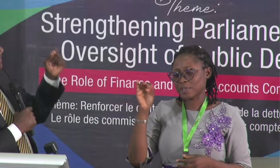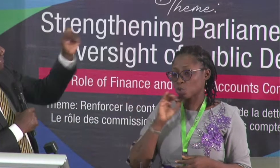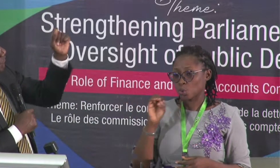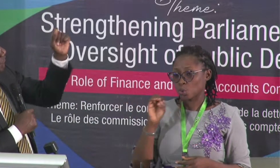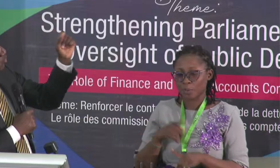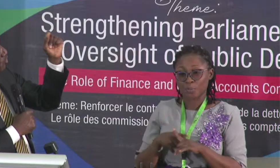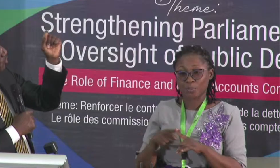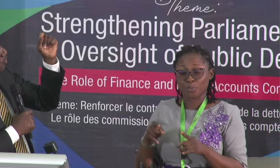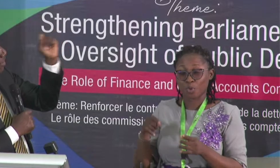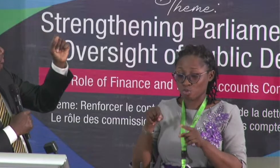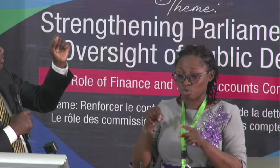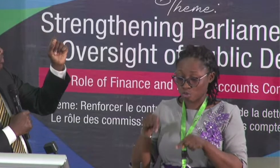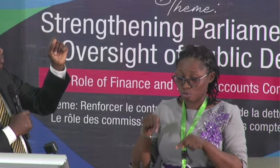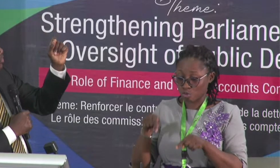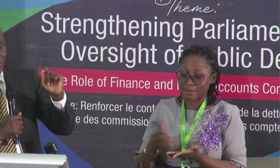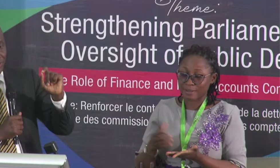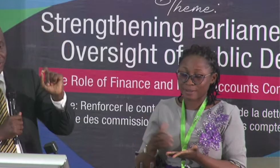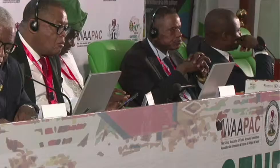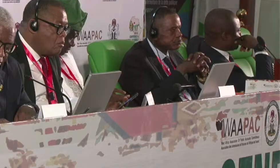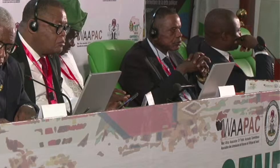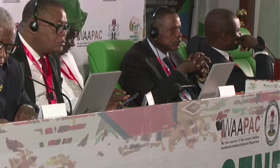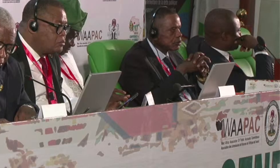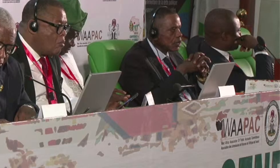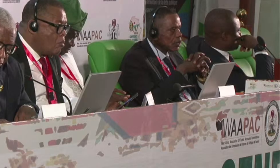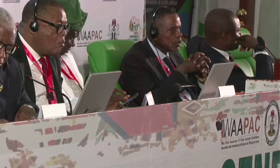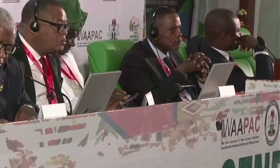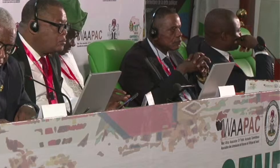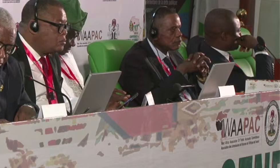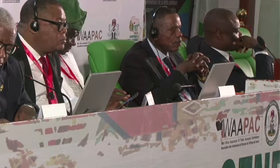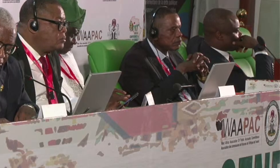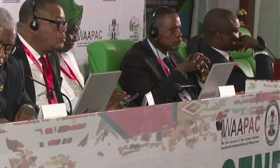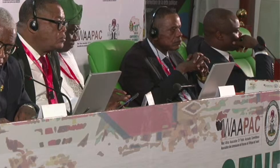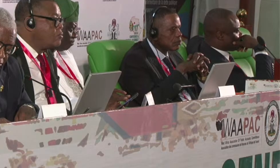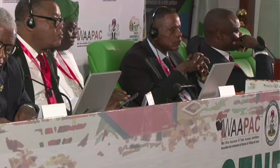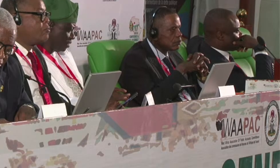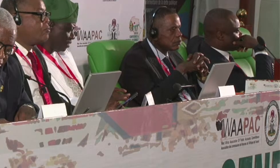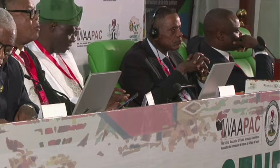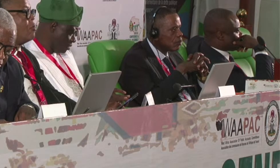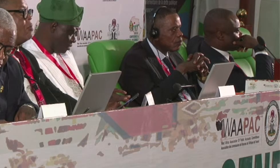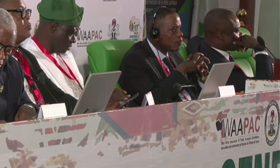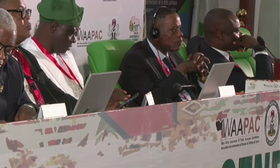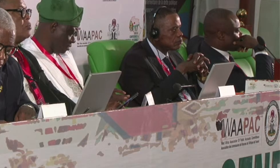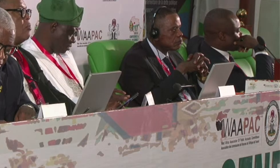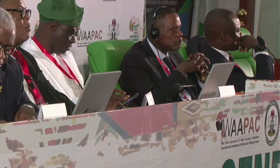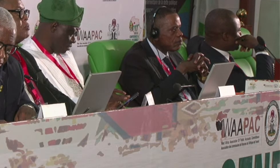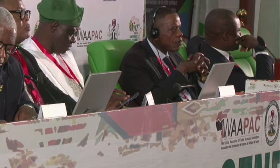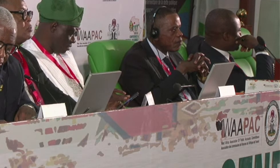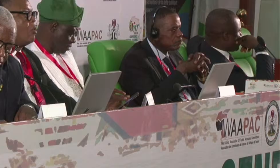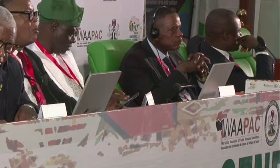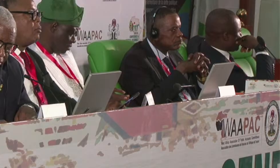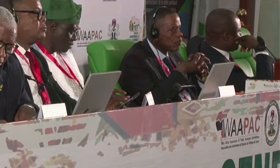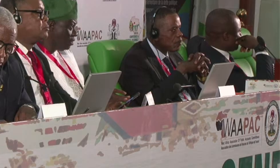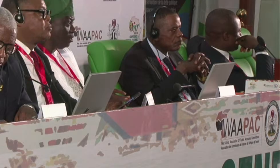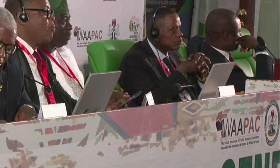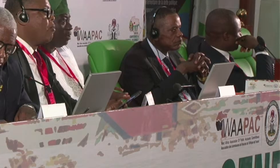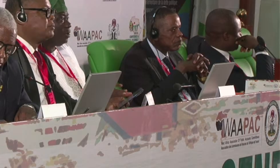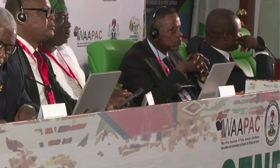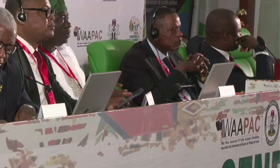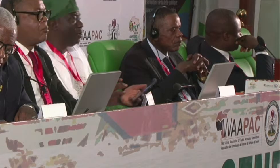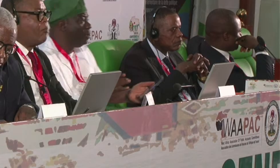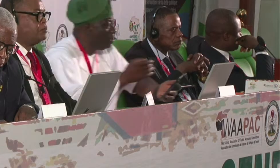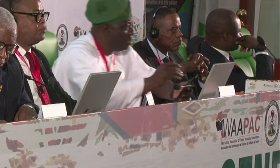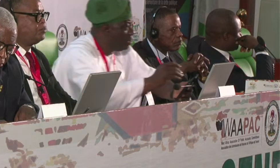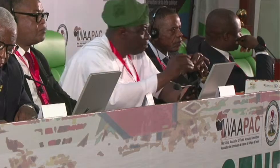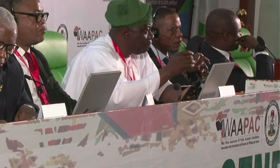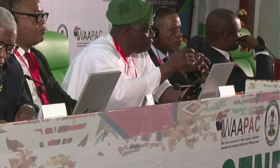debt service to revenue is the worst. We are spending, as of January, it was 144%. What that means that for every